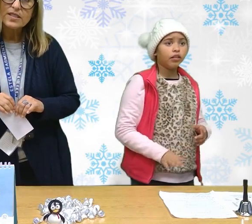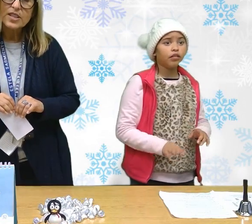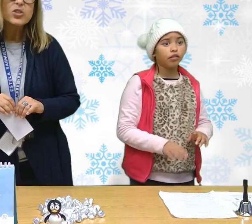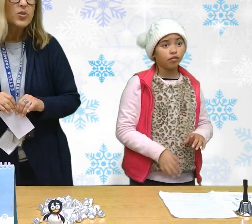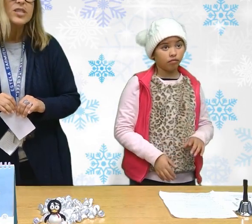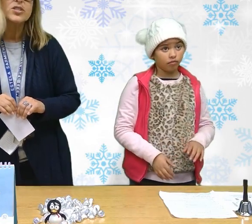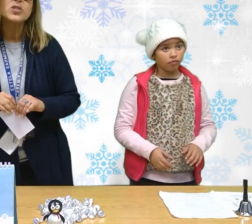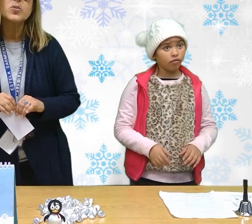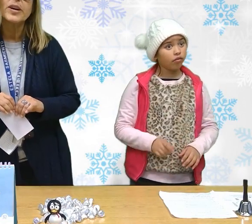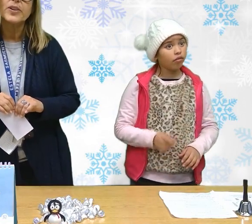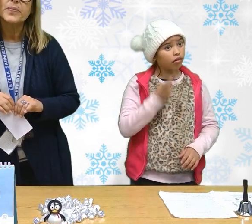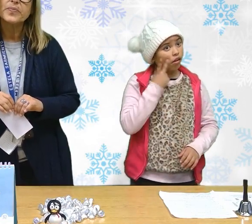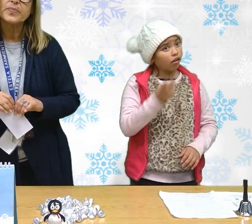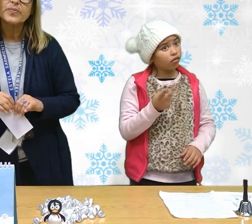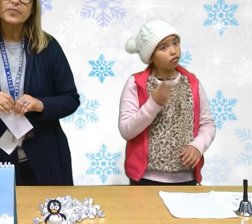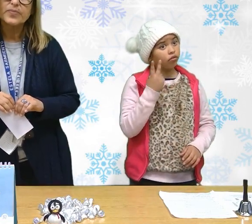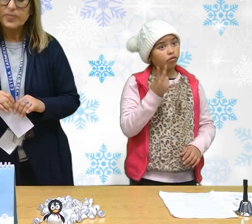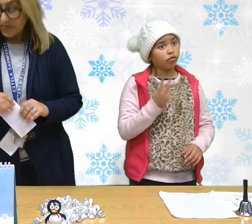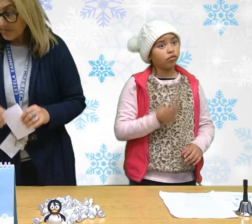office, you need to do better.